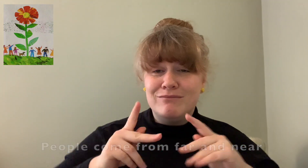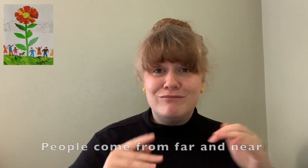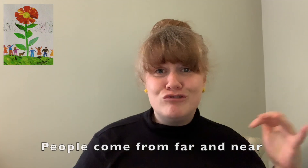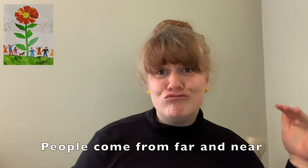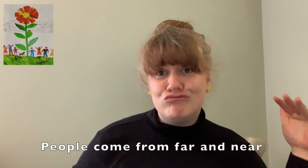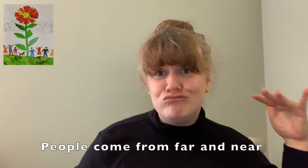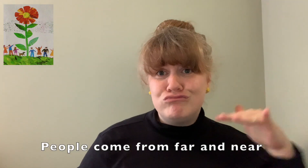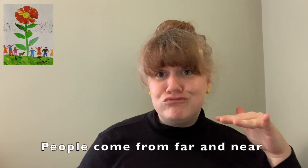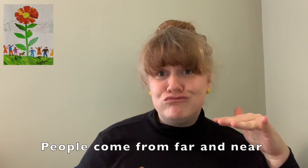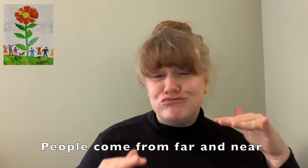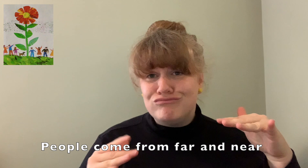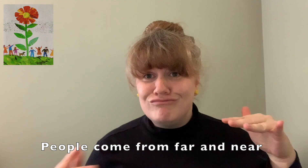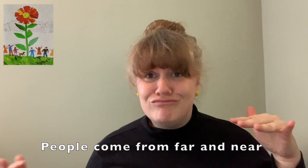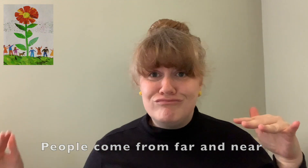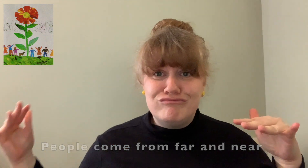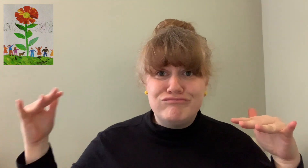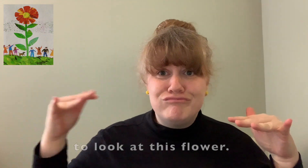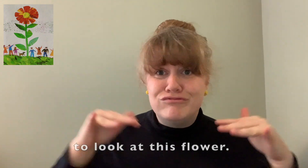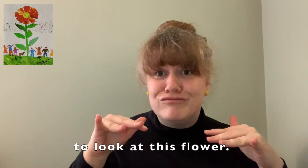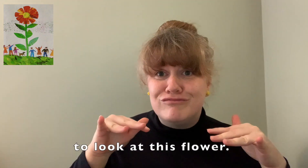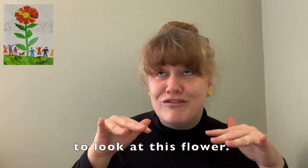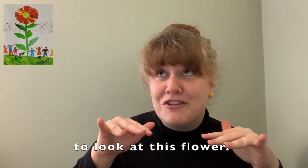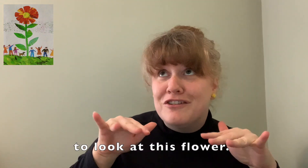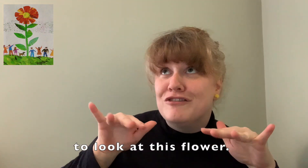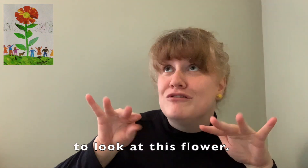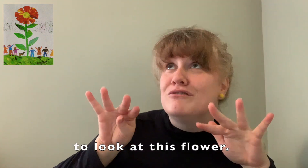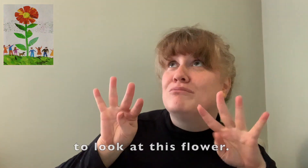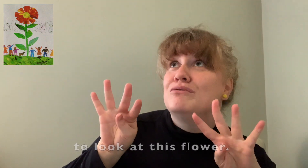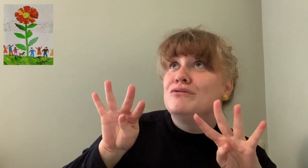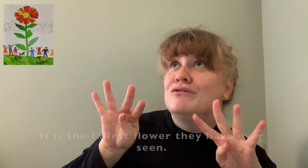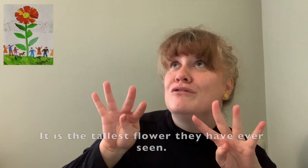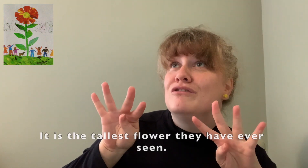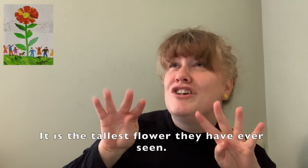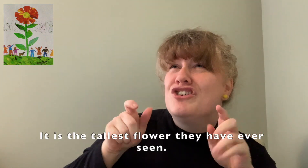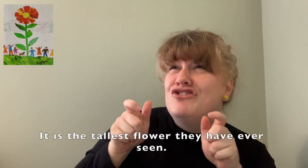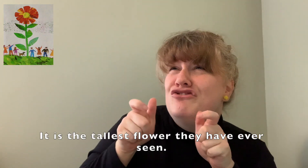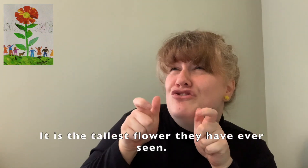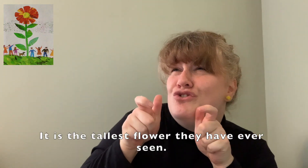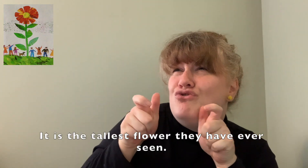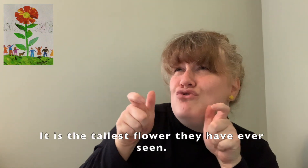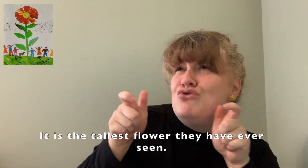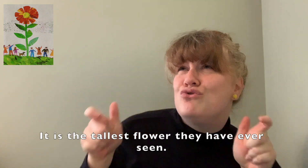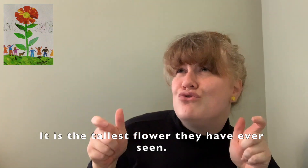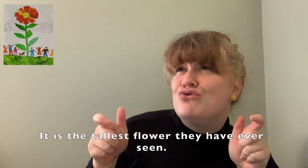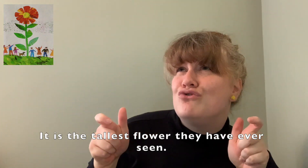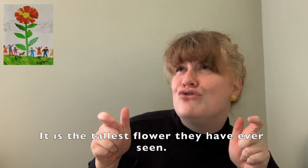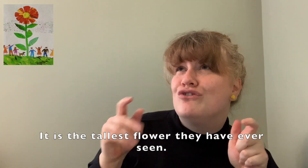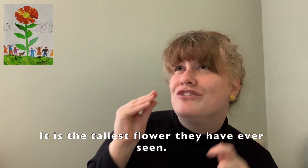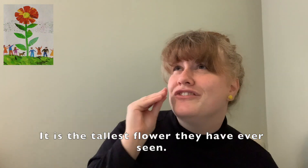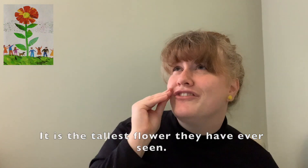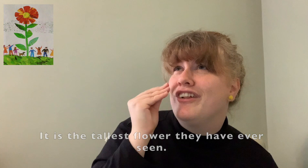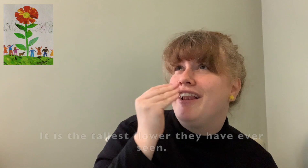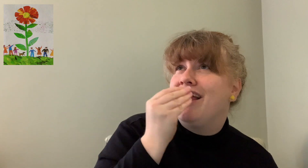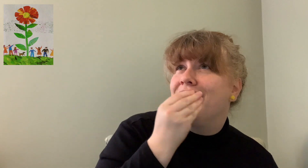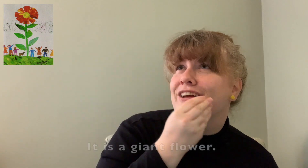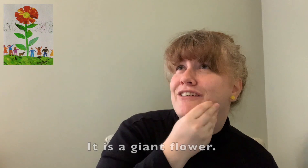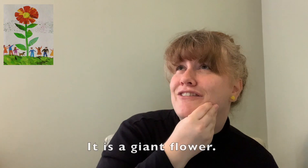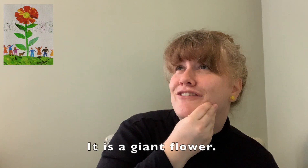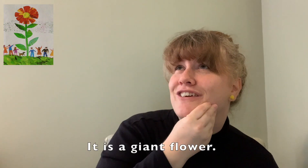People come from far and near to look at this flower. It is the tallest flower they have ever seen. It is a